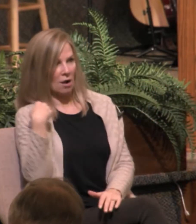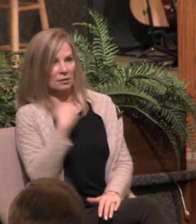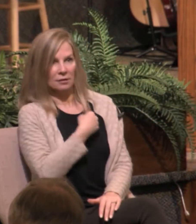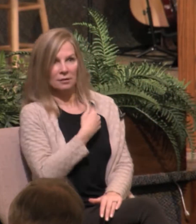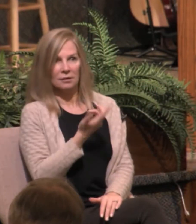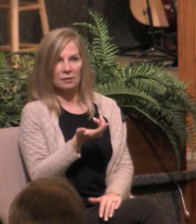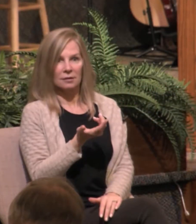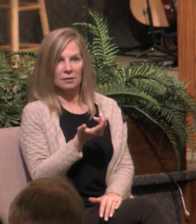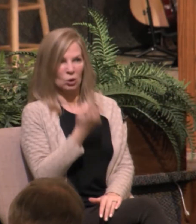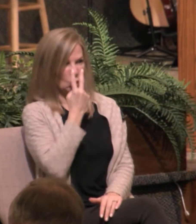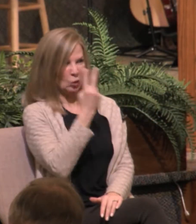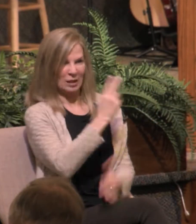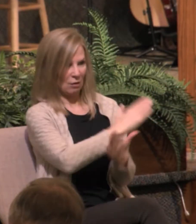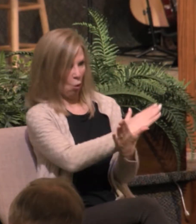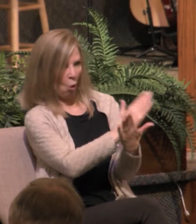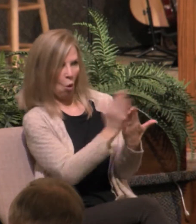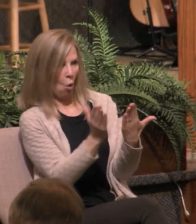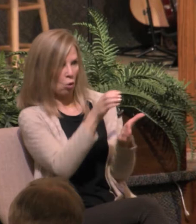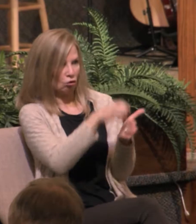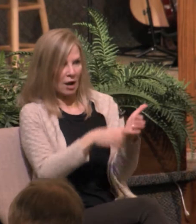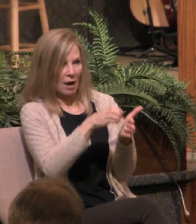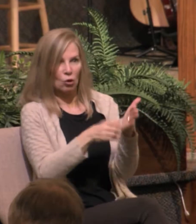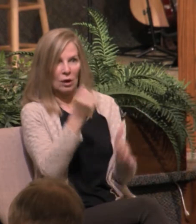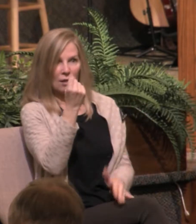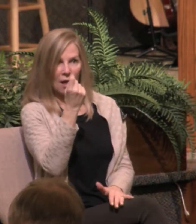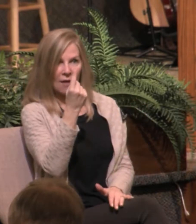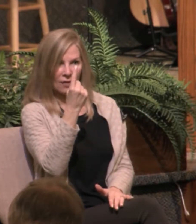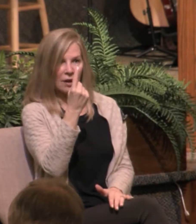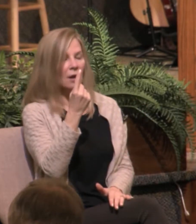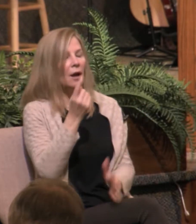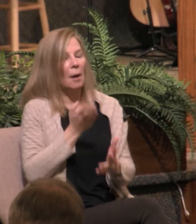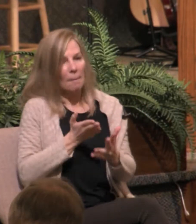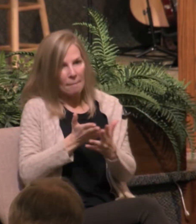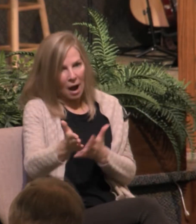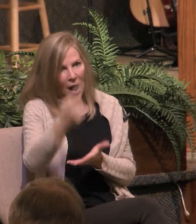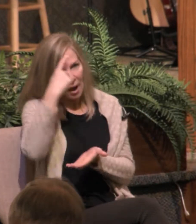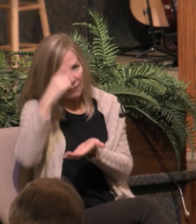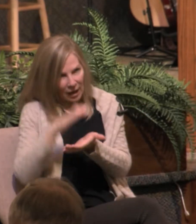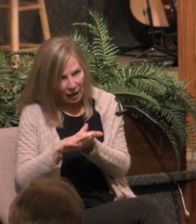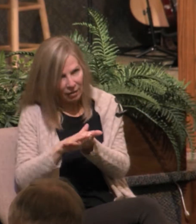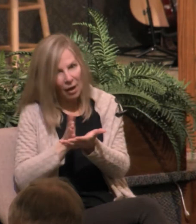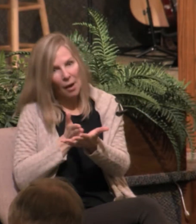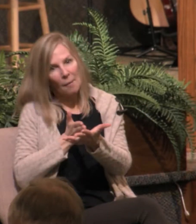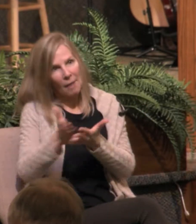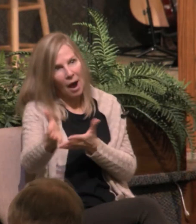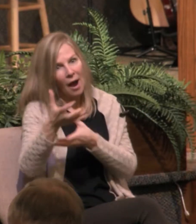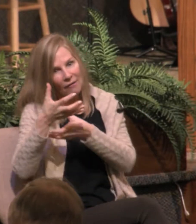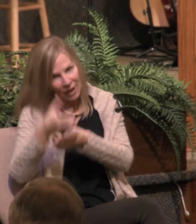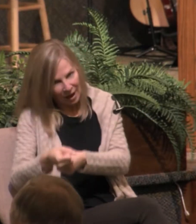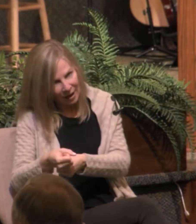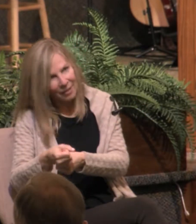what you see throughout the chapter over and over is by faith, by faith, by faith.